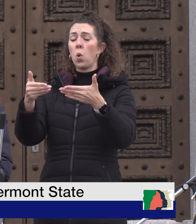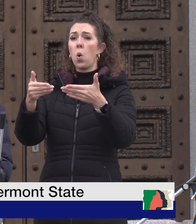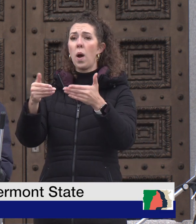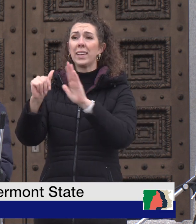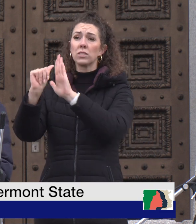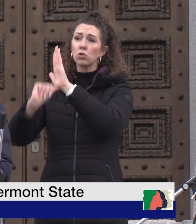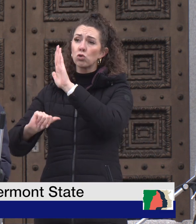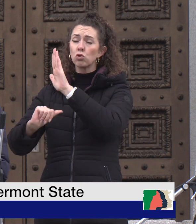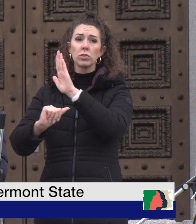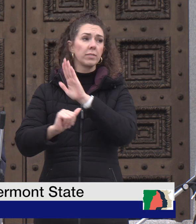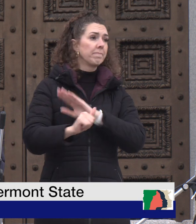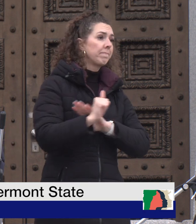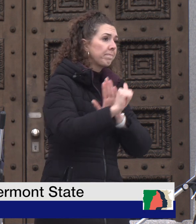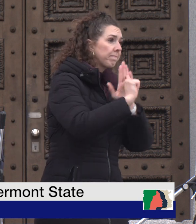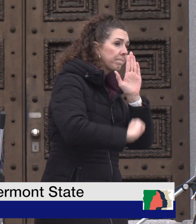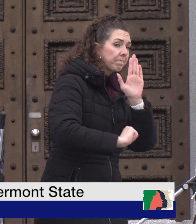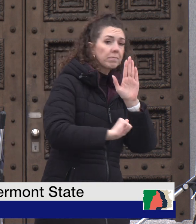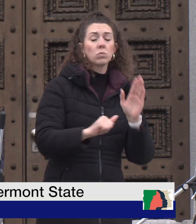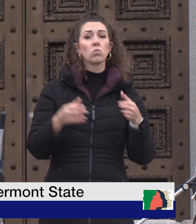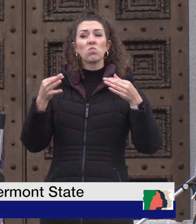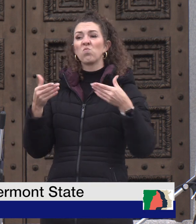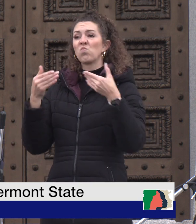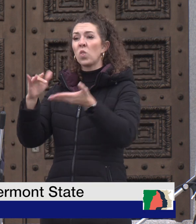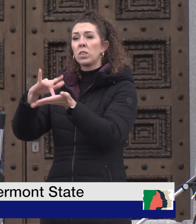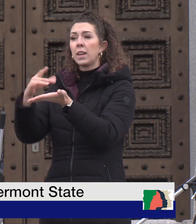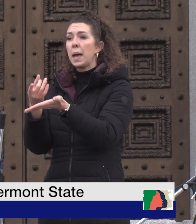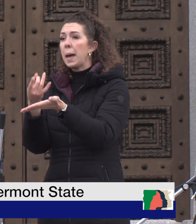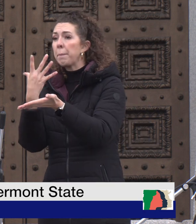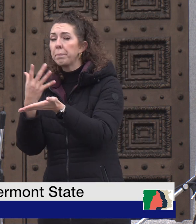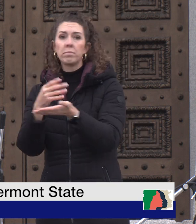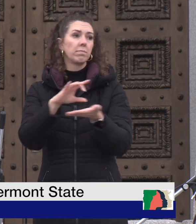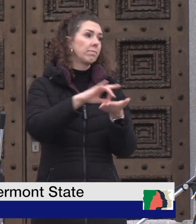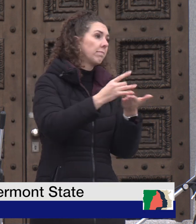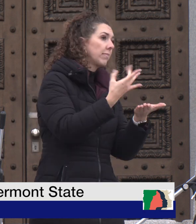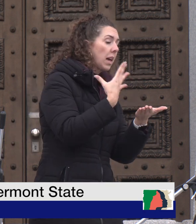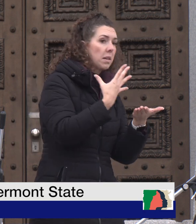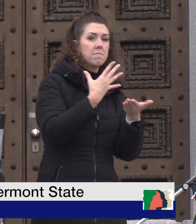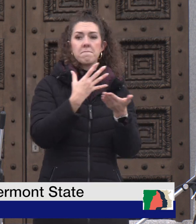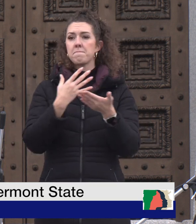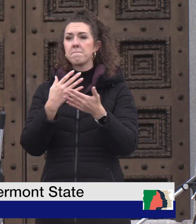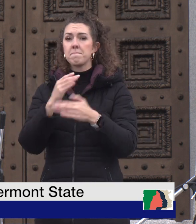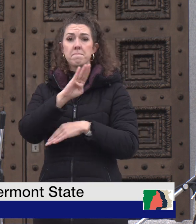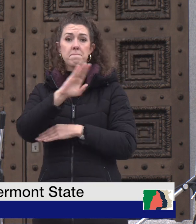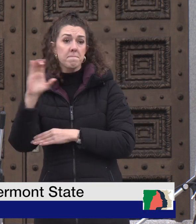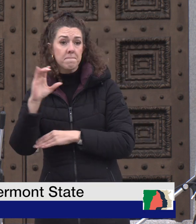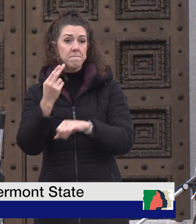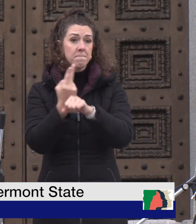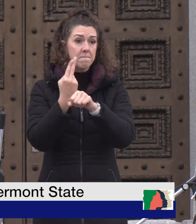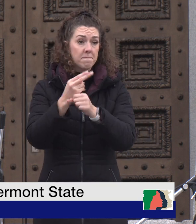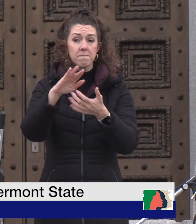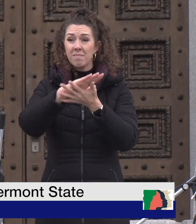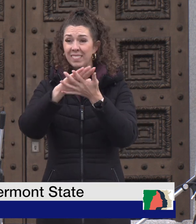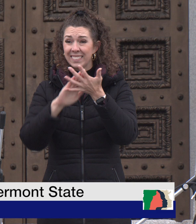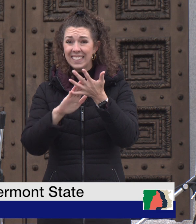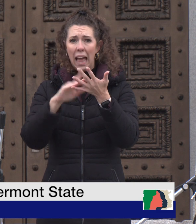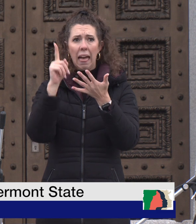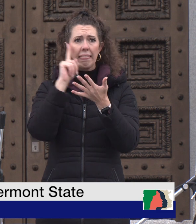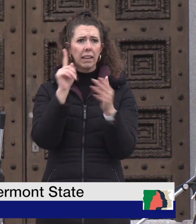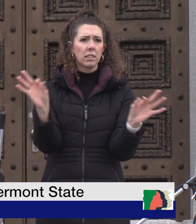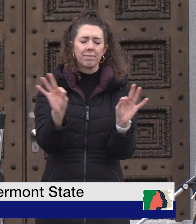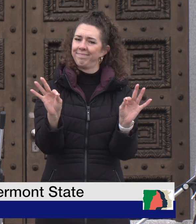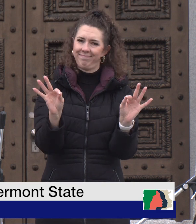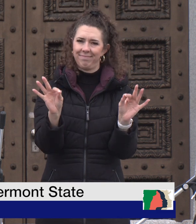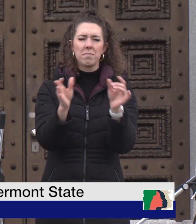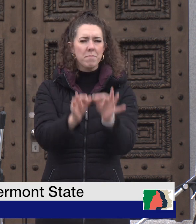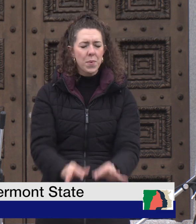or refuse contraception. The importance of this constitutional amendment can't be underestimated.